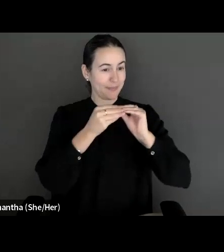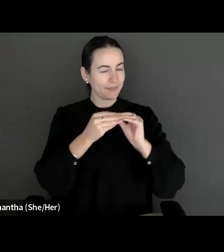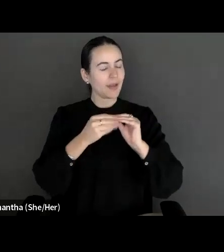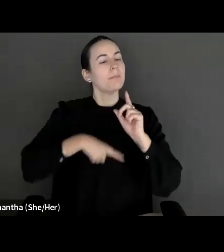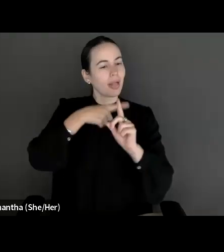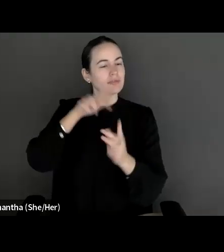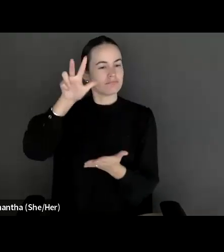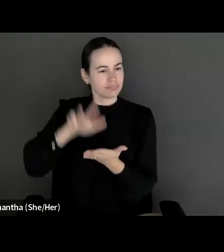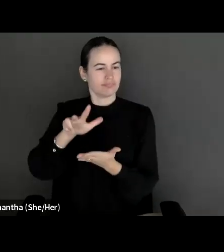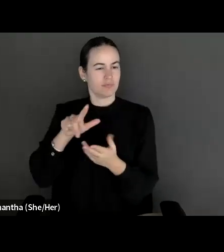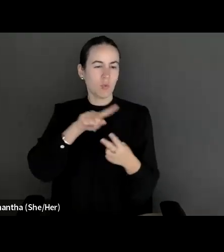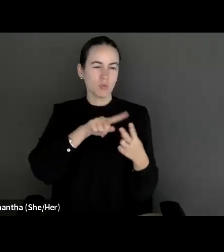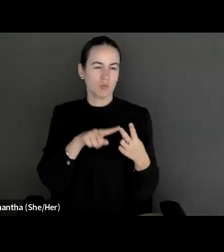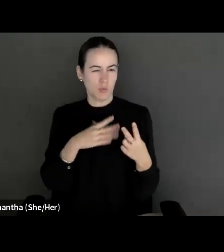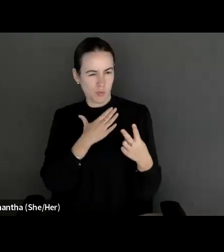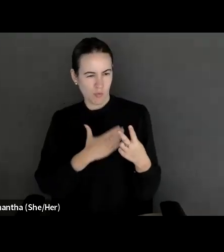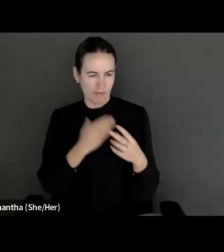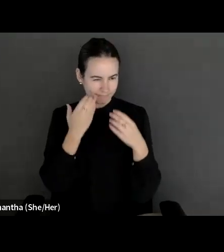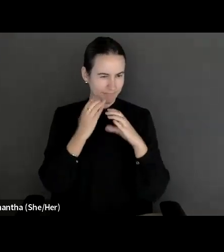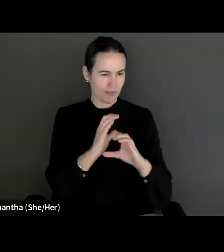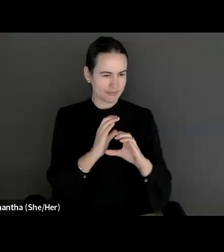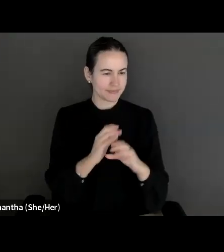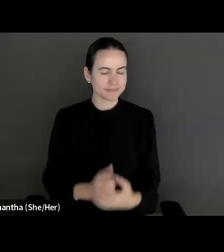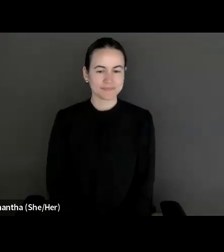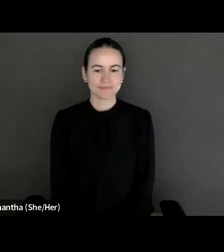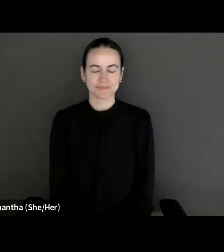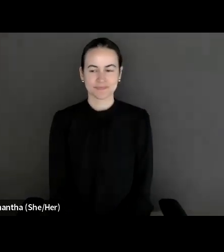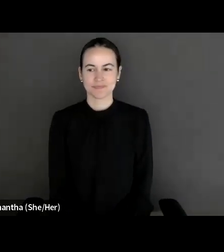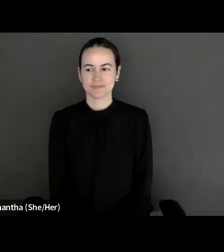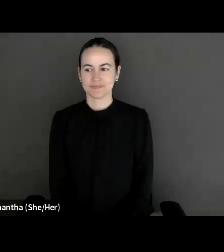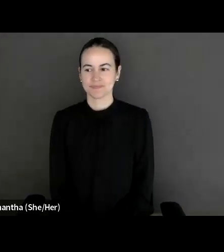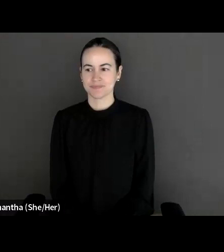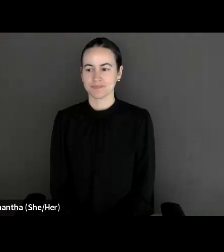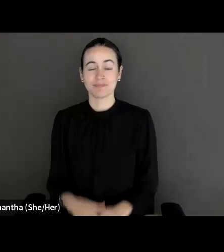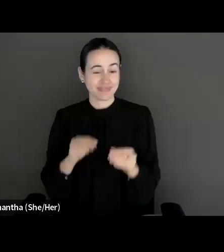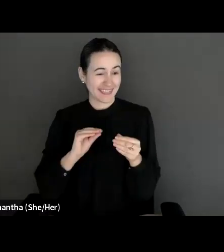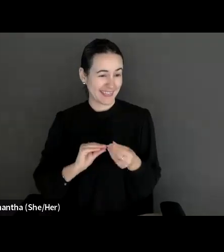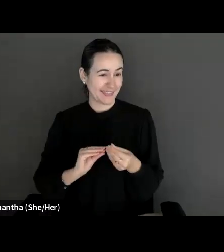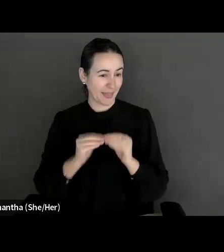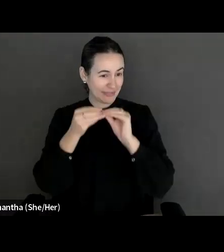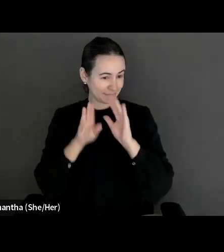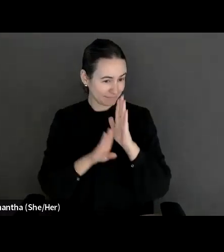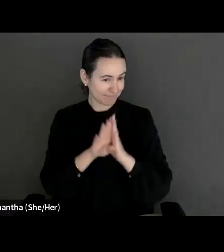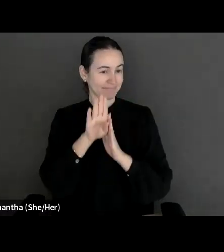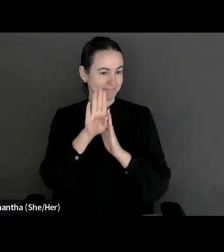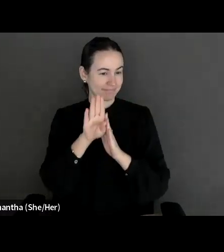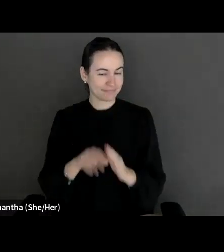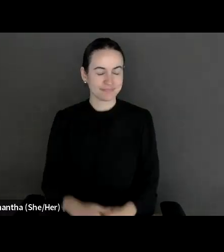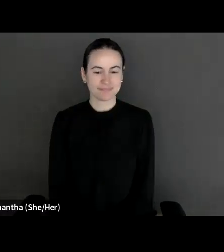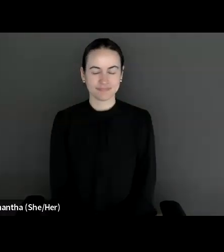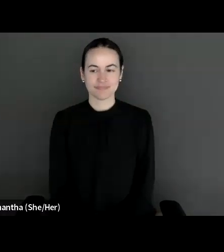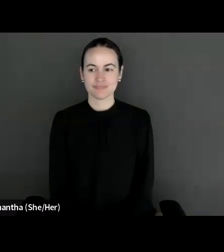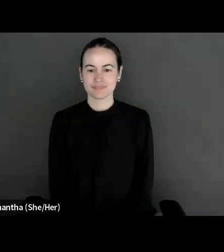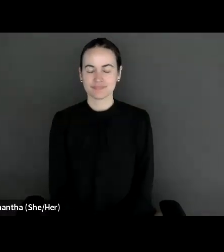validation. So starting with scale development, as I already mentioned